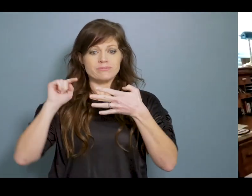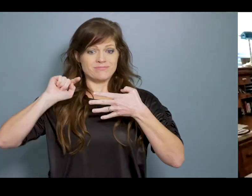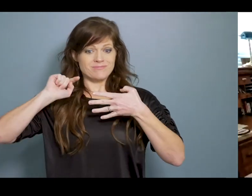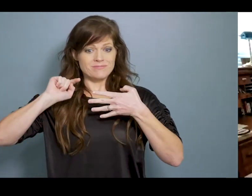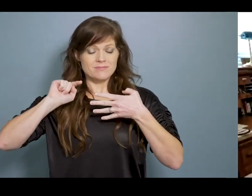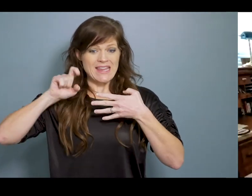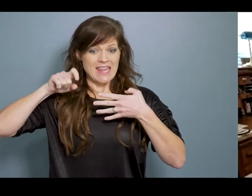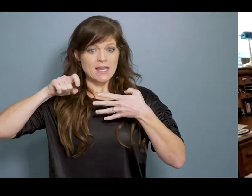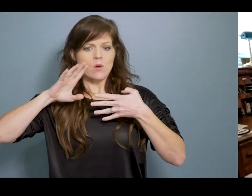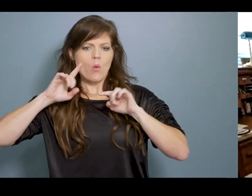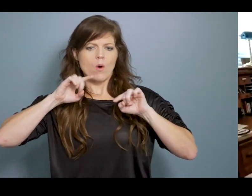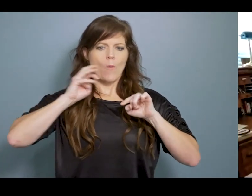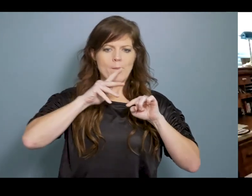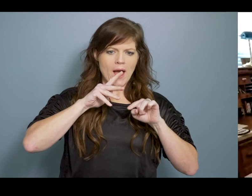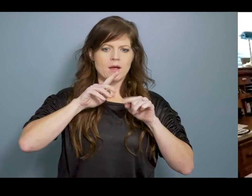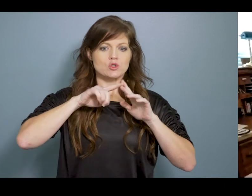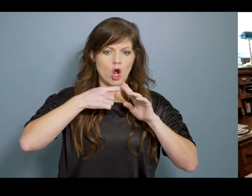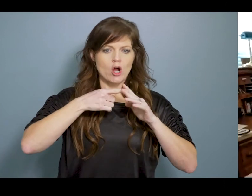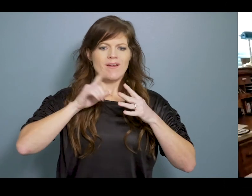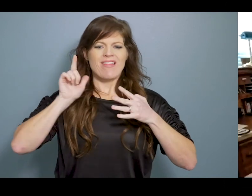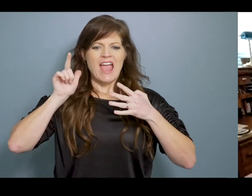various groups in the community, which were